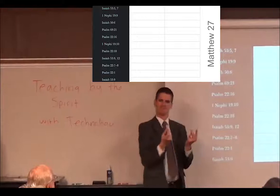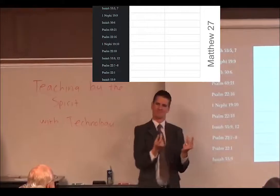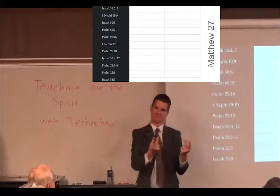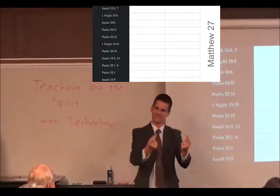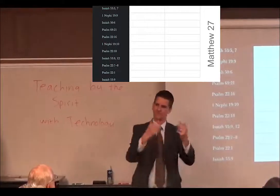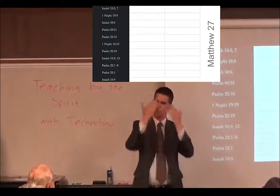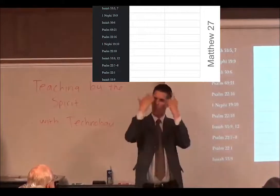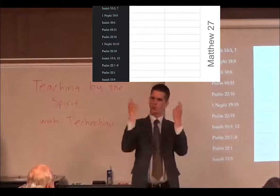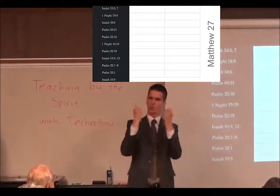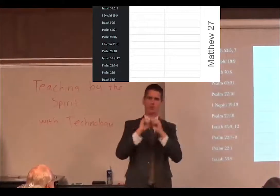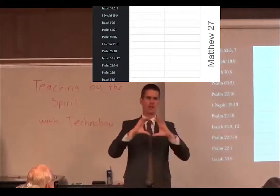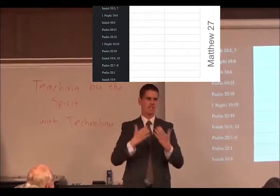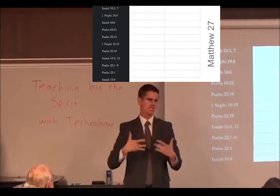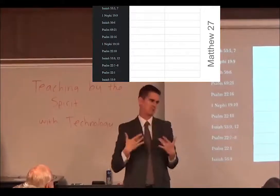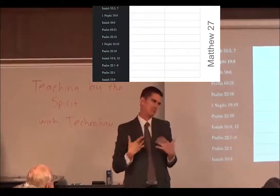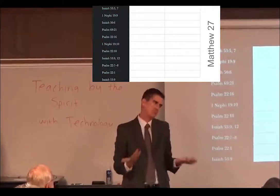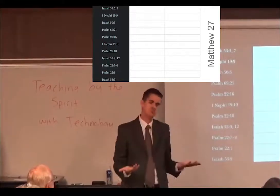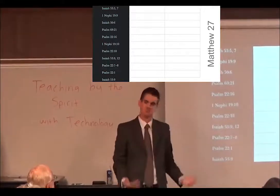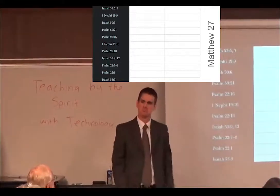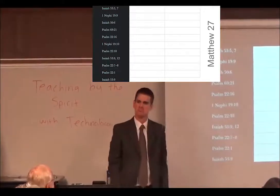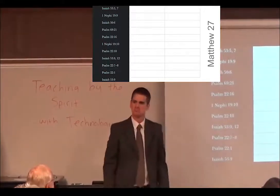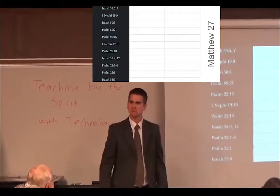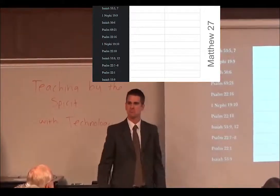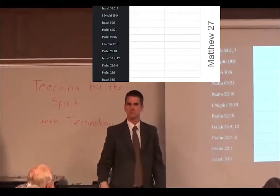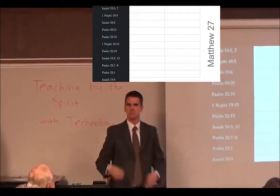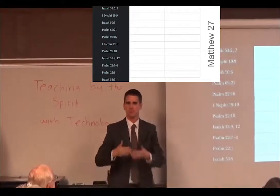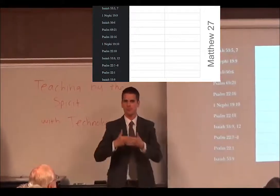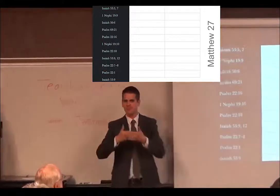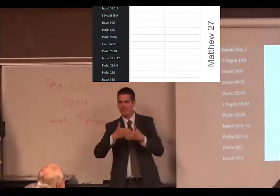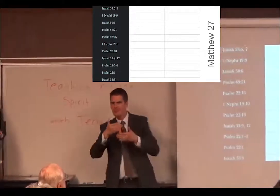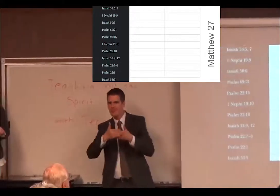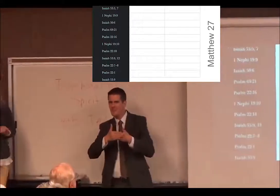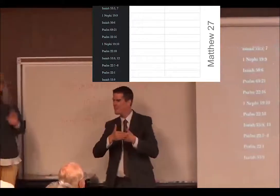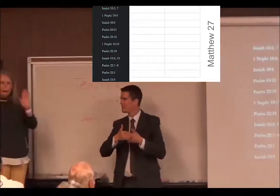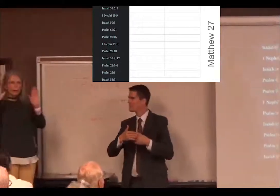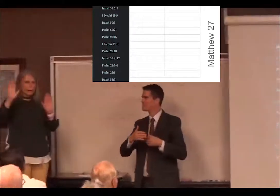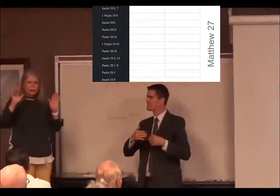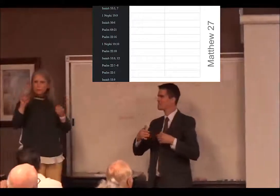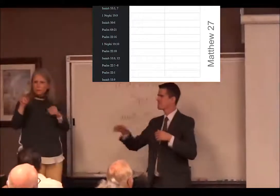is a great way to use technology to facilitate a class activity.